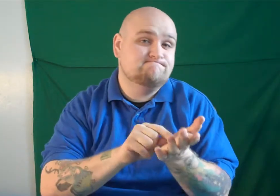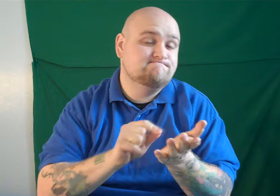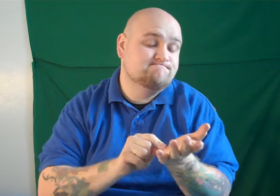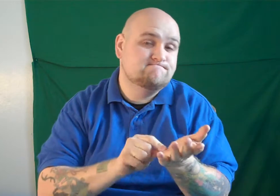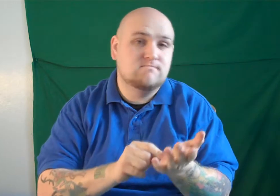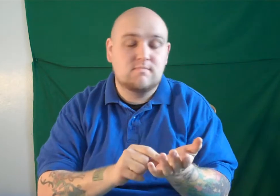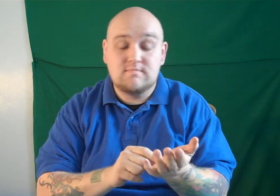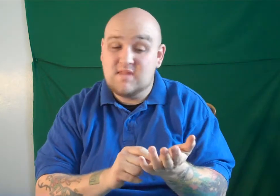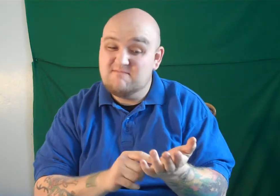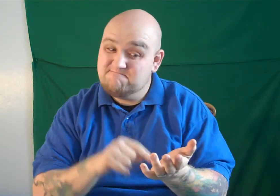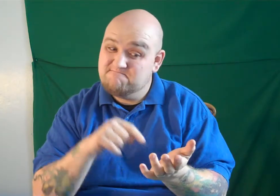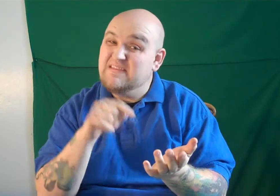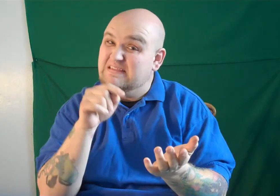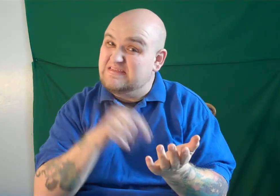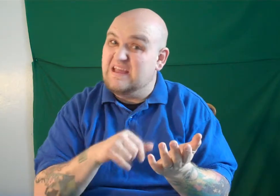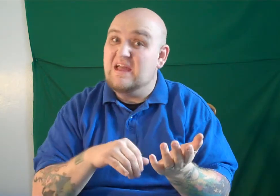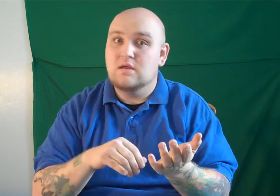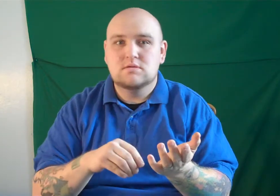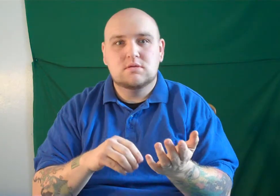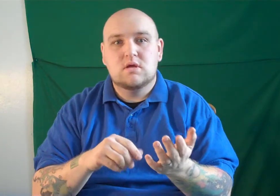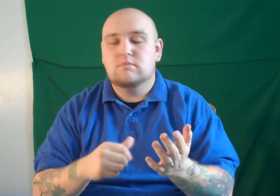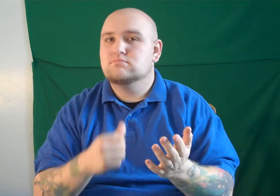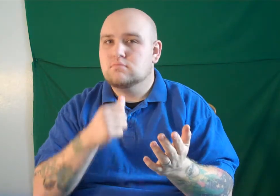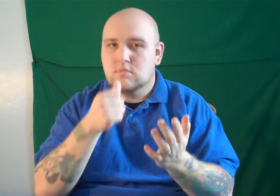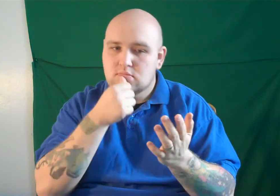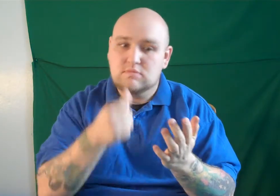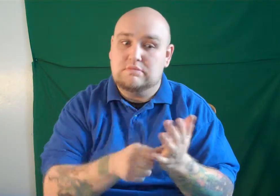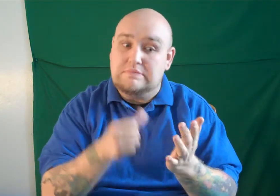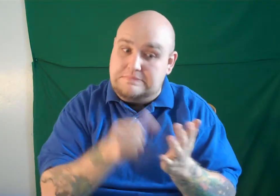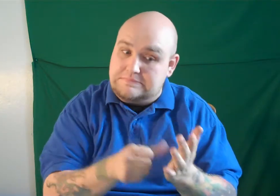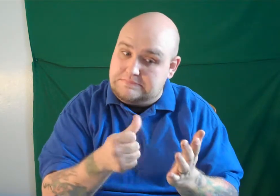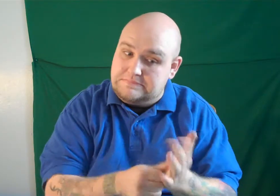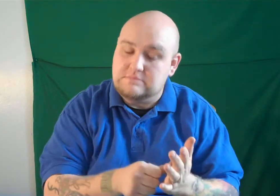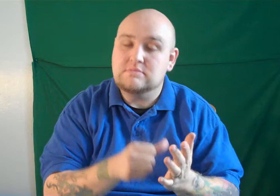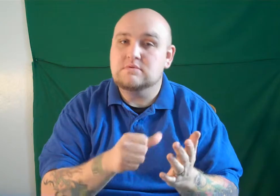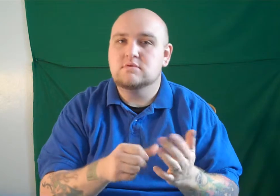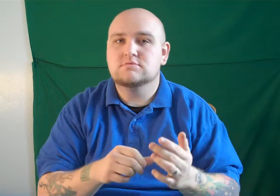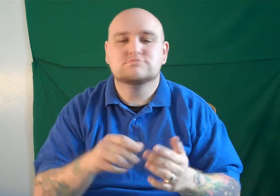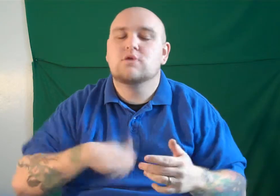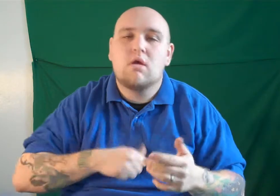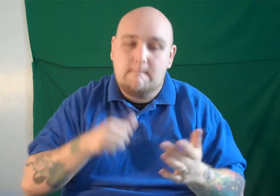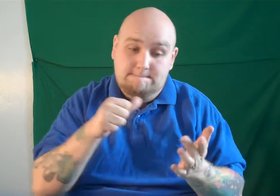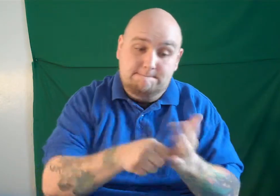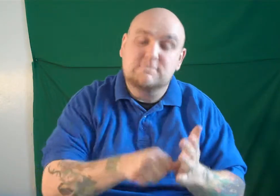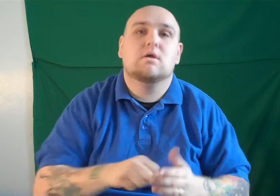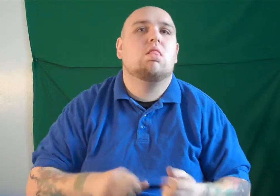is several pages of information that's specifically related to the written test, or what we call the knowledge